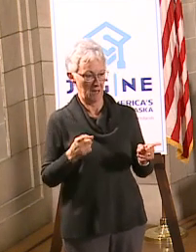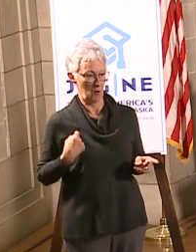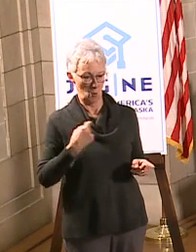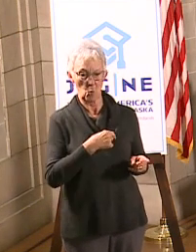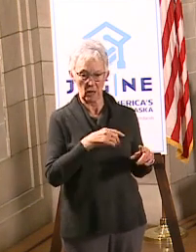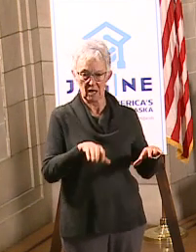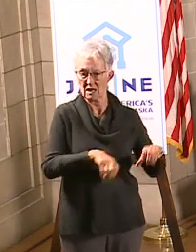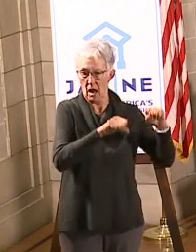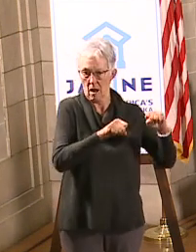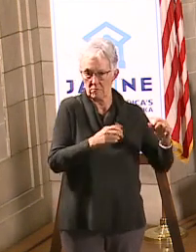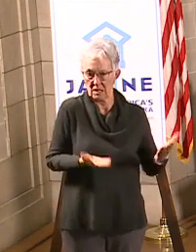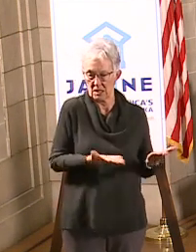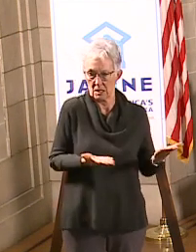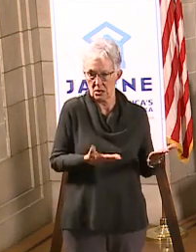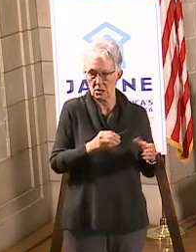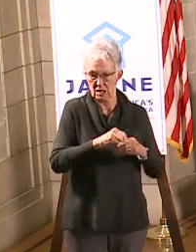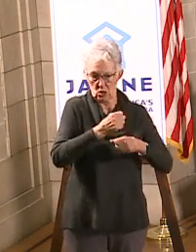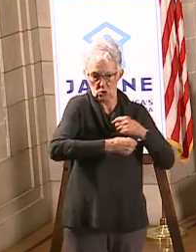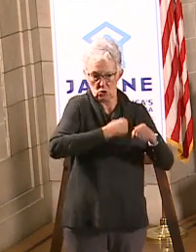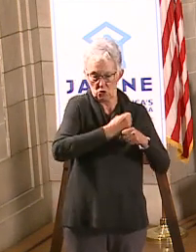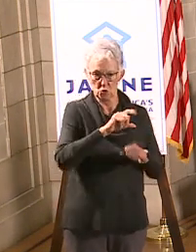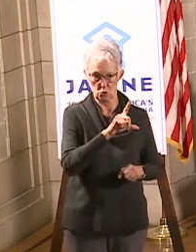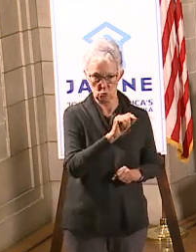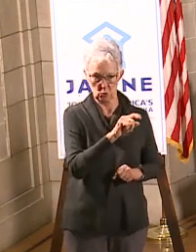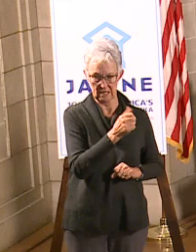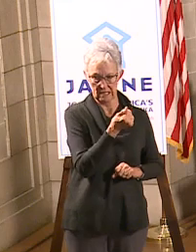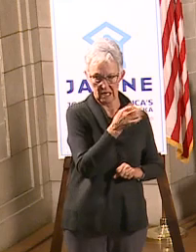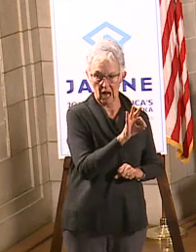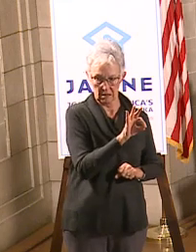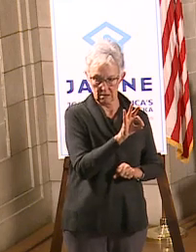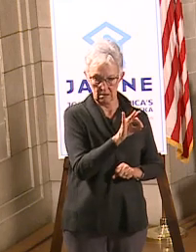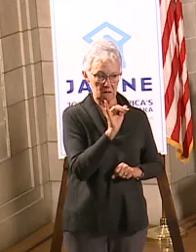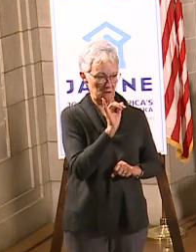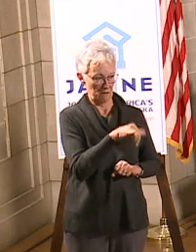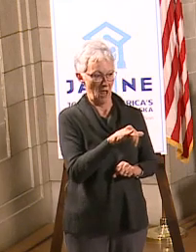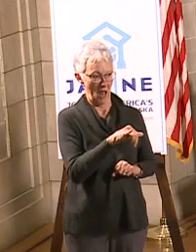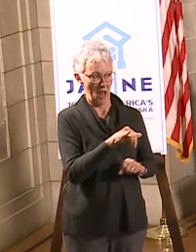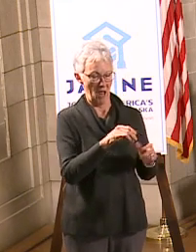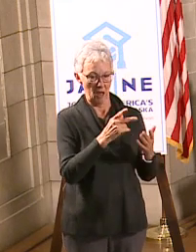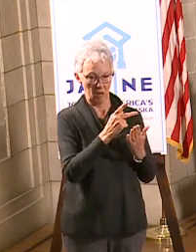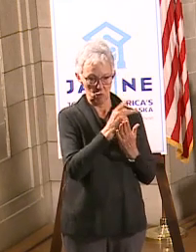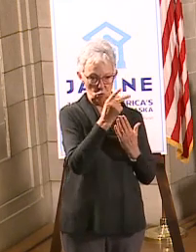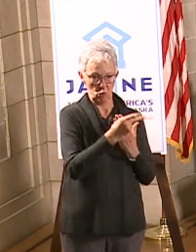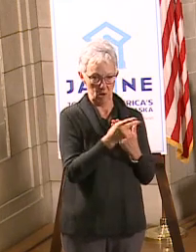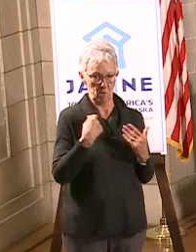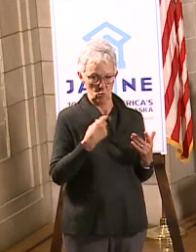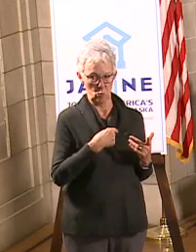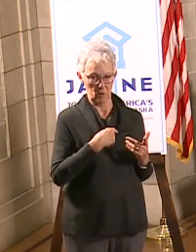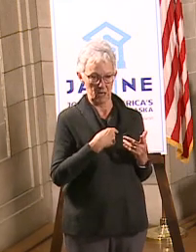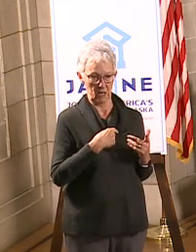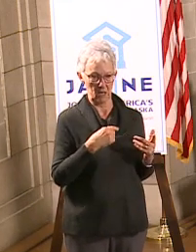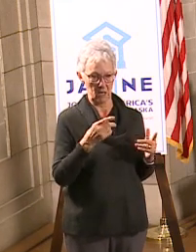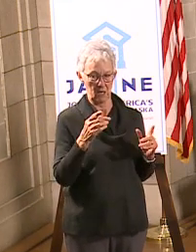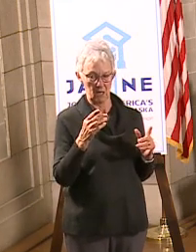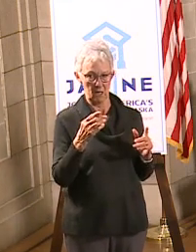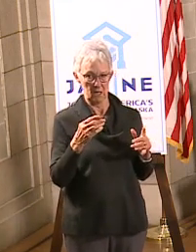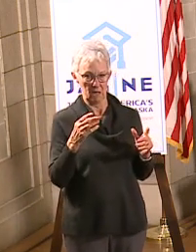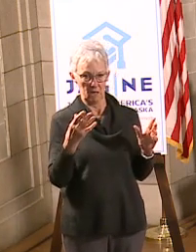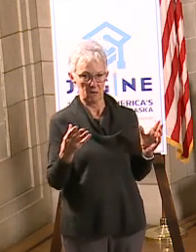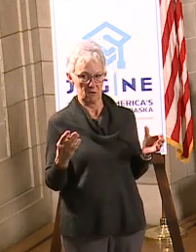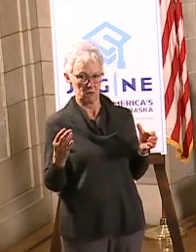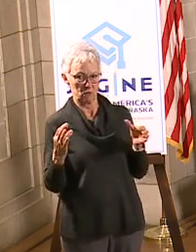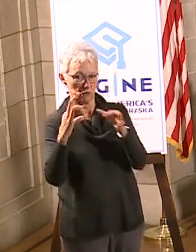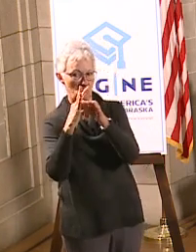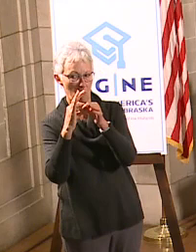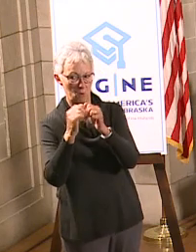And that initial program that we launched in 2019 was in conjunction with Iowa. Iowa had an existing program, and so they were